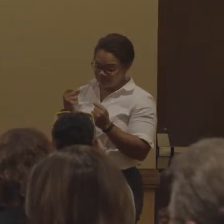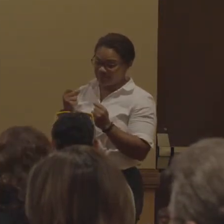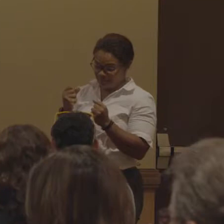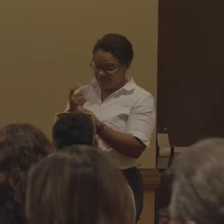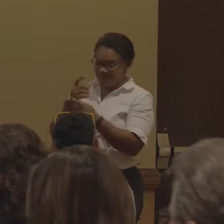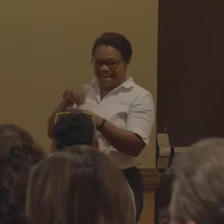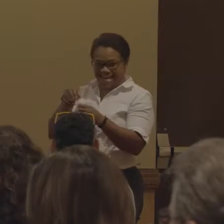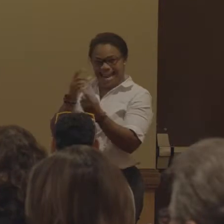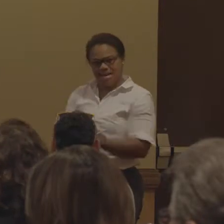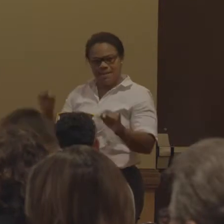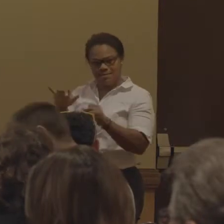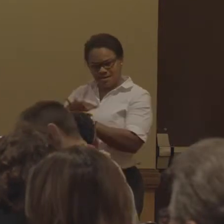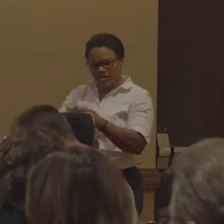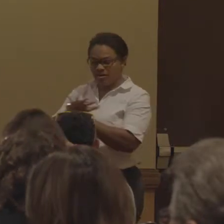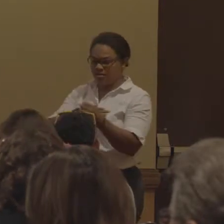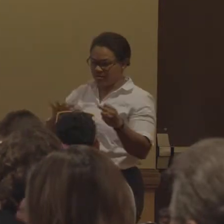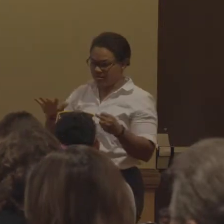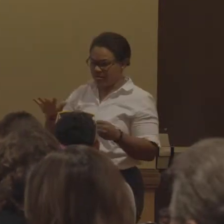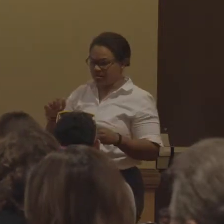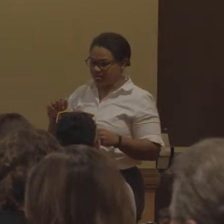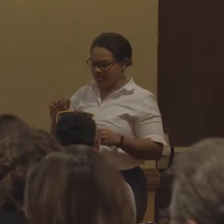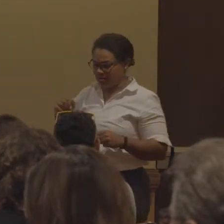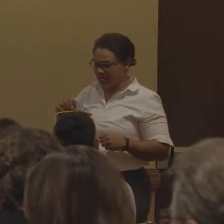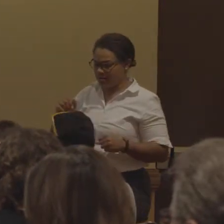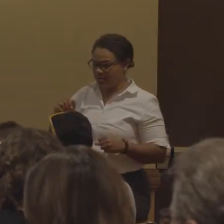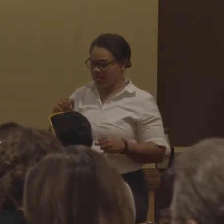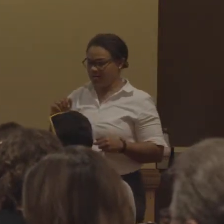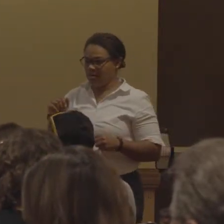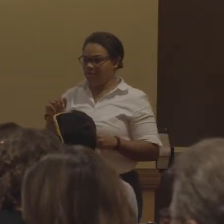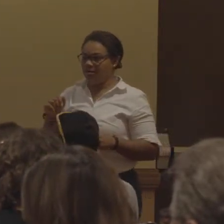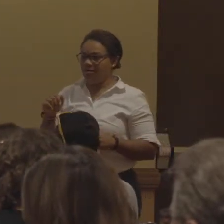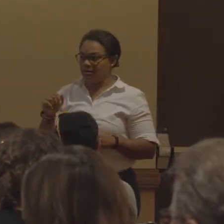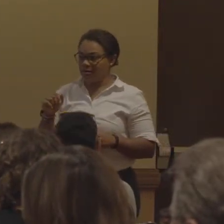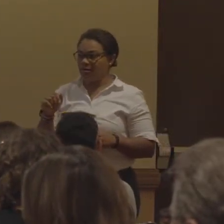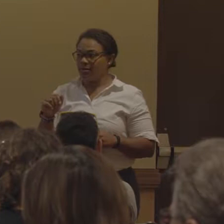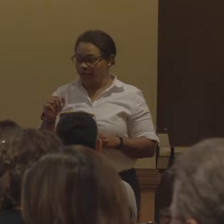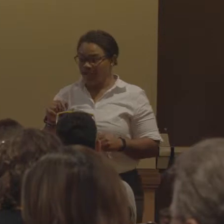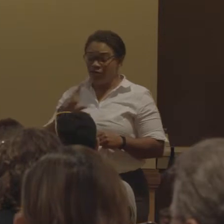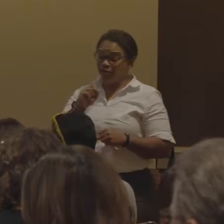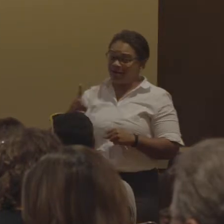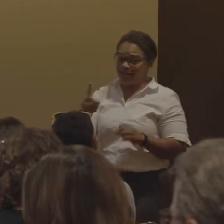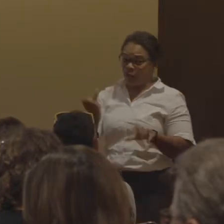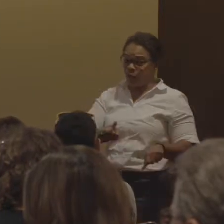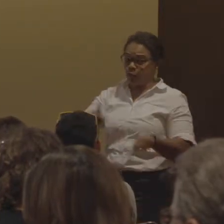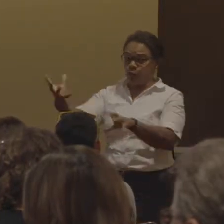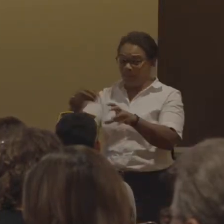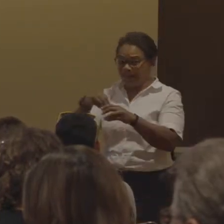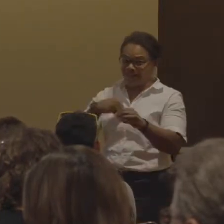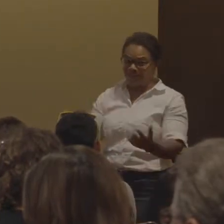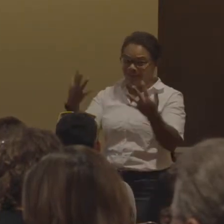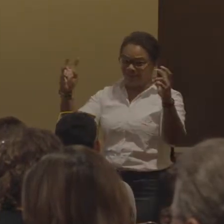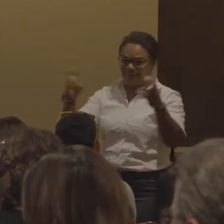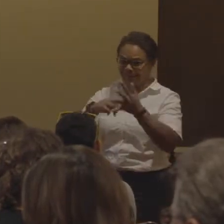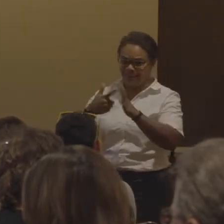independent area. I do dishwashing, and so they actually threw me in the fire, and they were successful